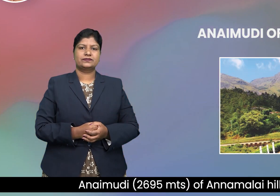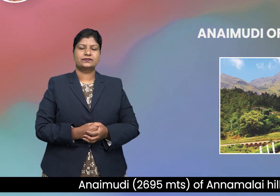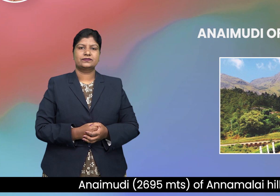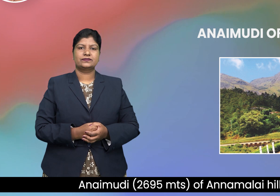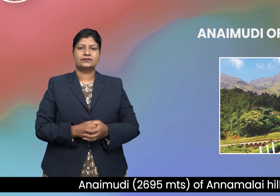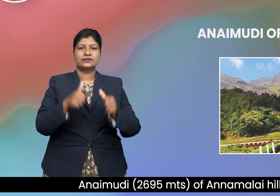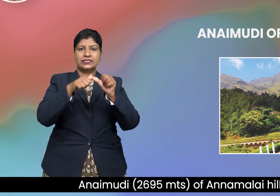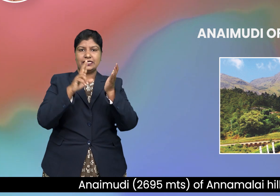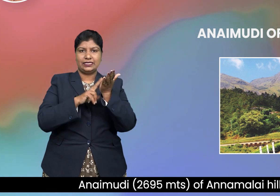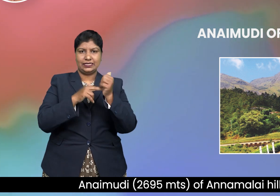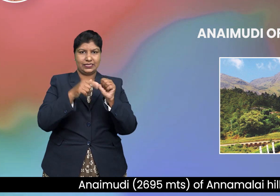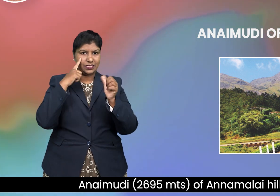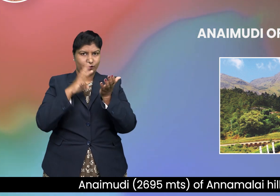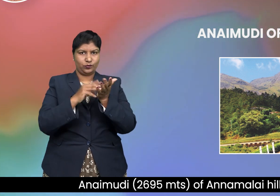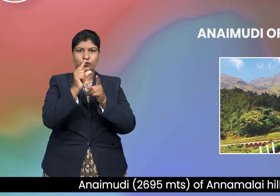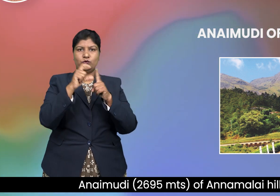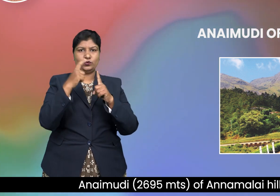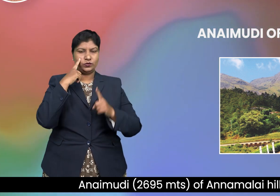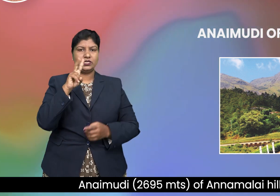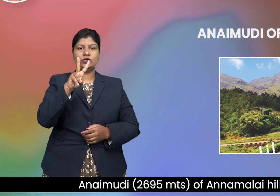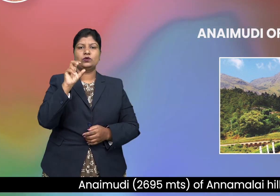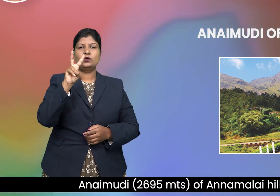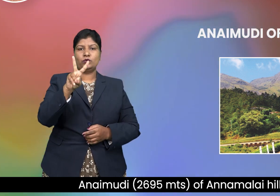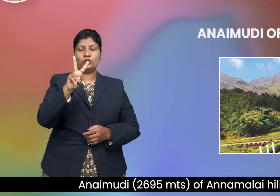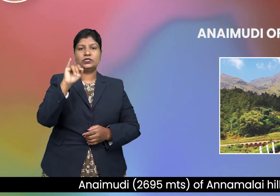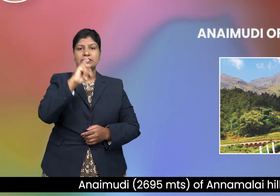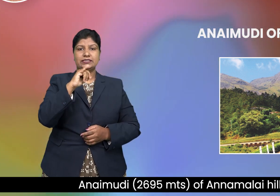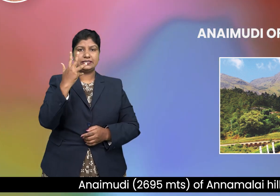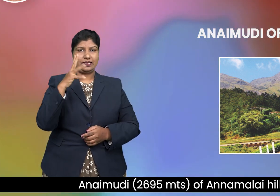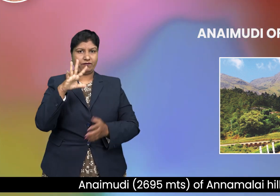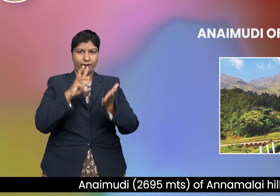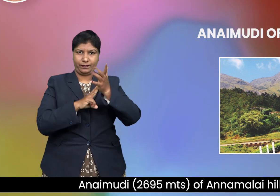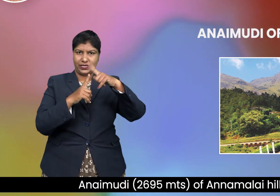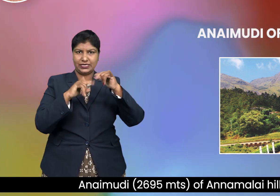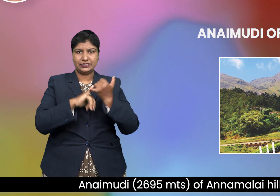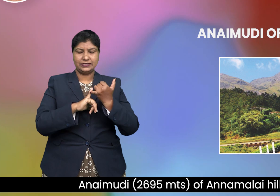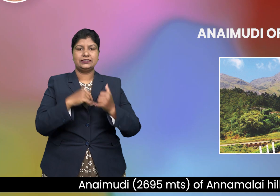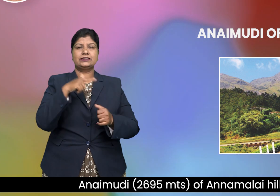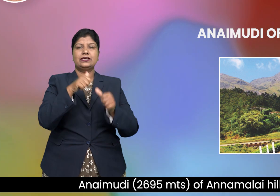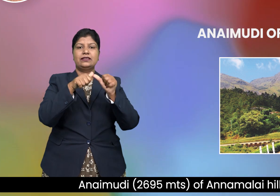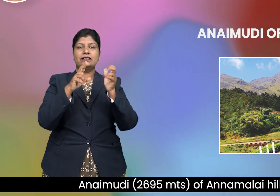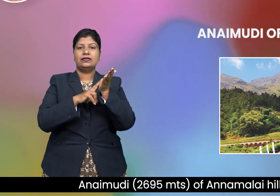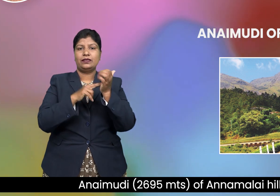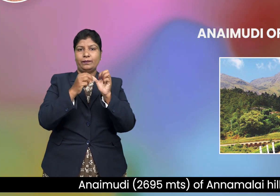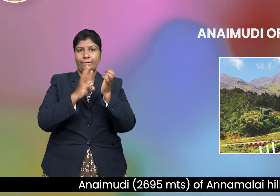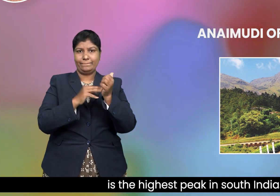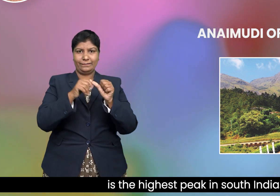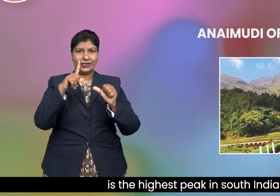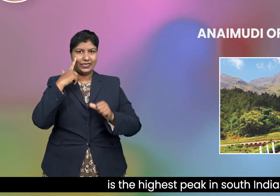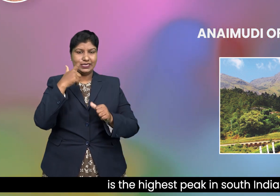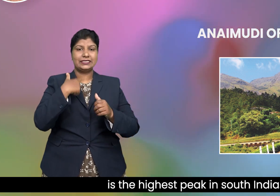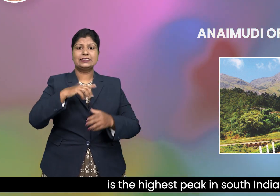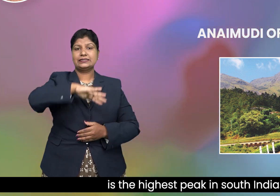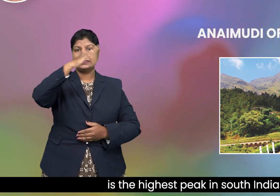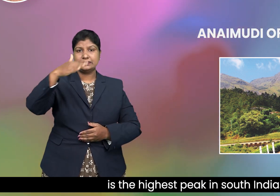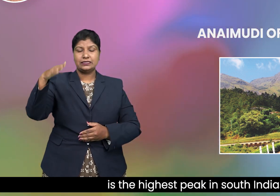Annamalai 2695 meters of Annamalai hills is